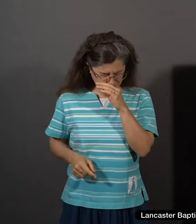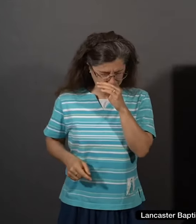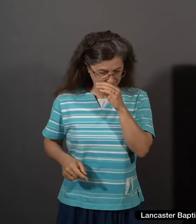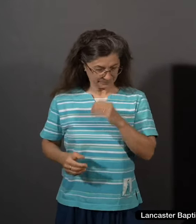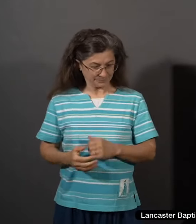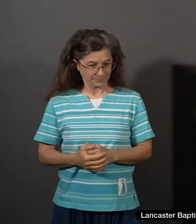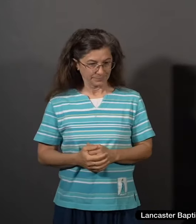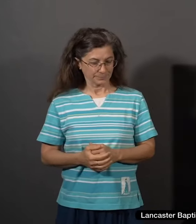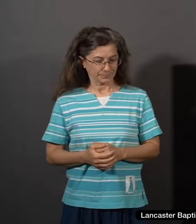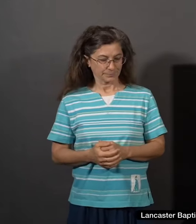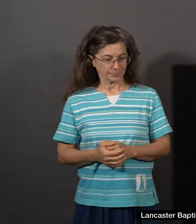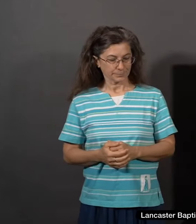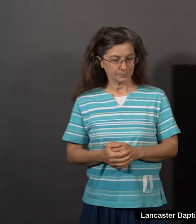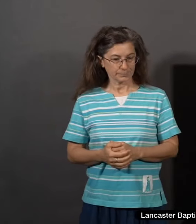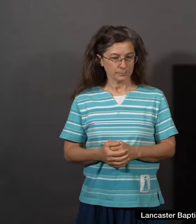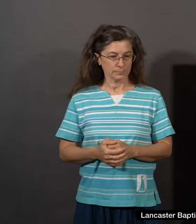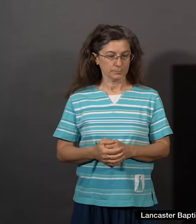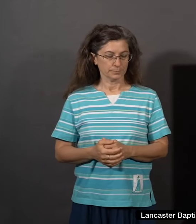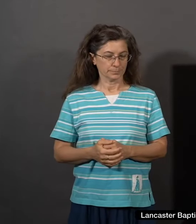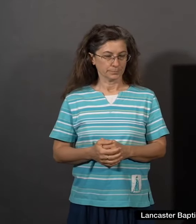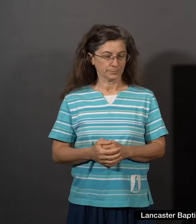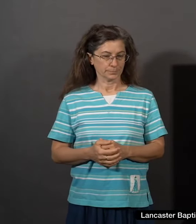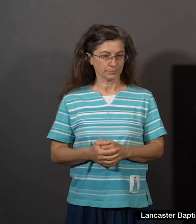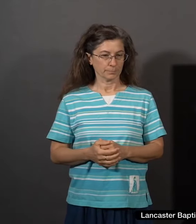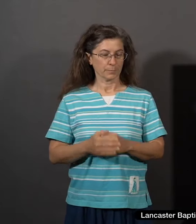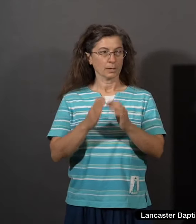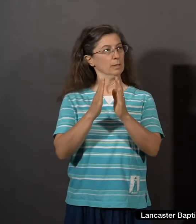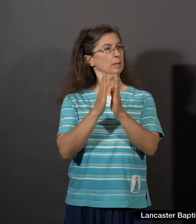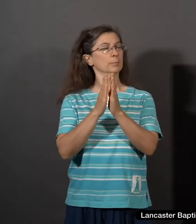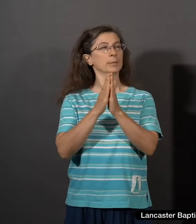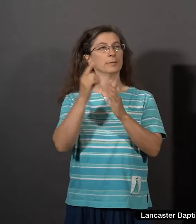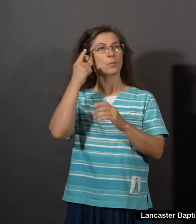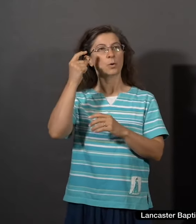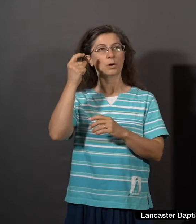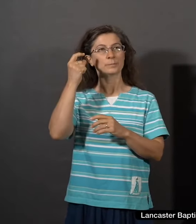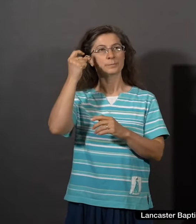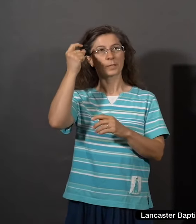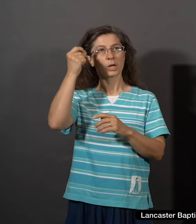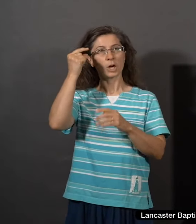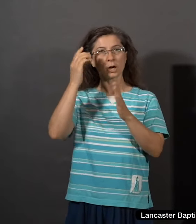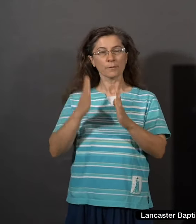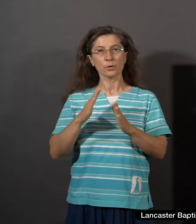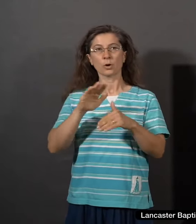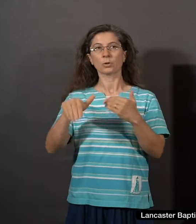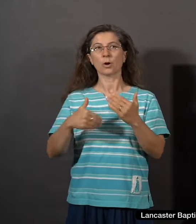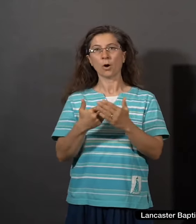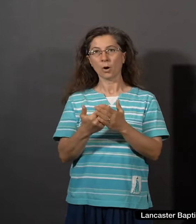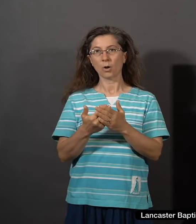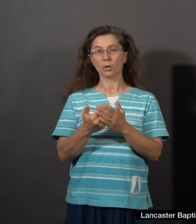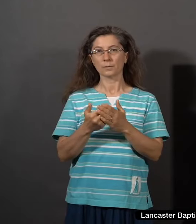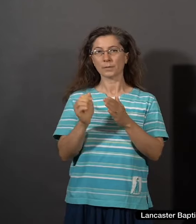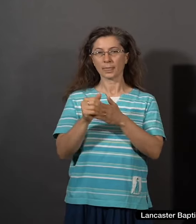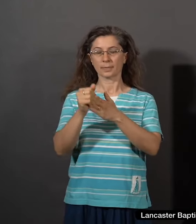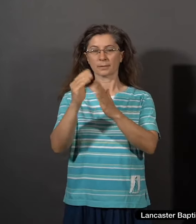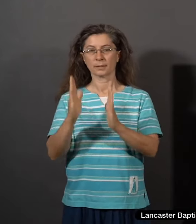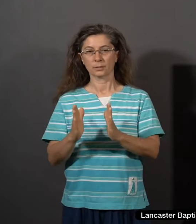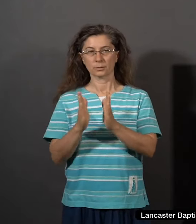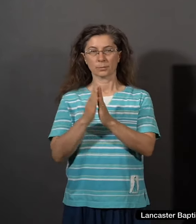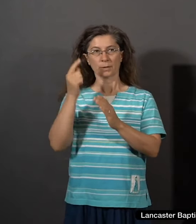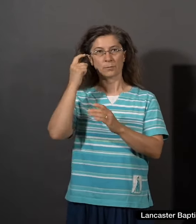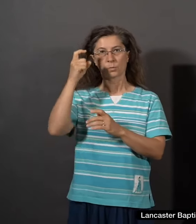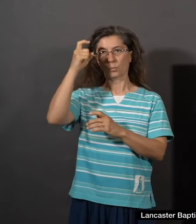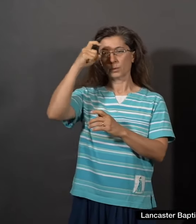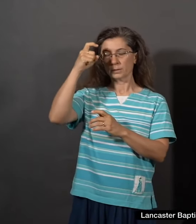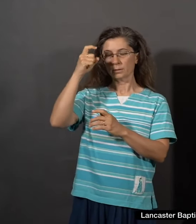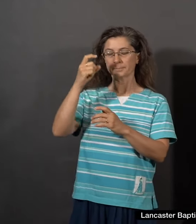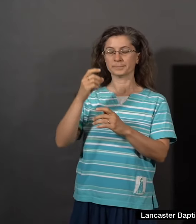as as chris said for uh the governor just for all the elected officials that uh that they would have wisdom and that if they're not saved